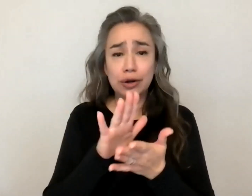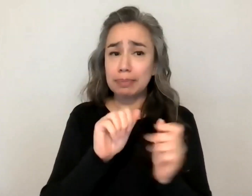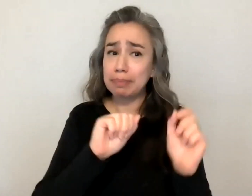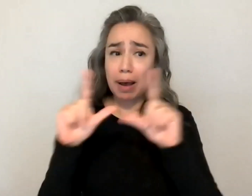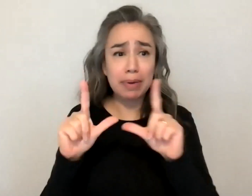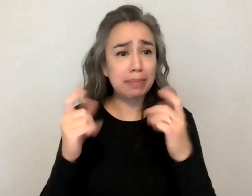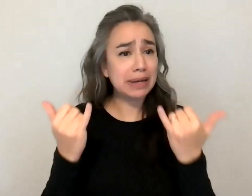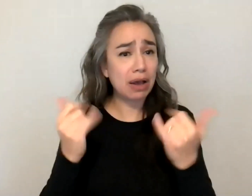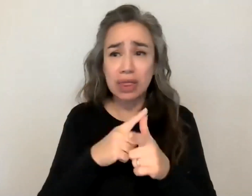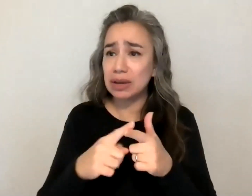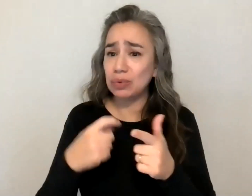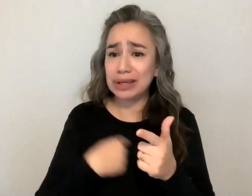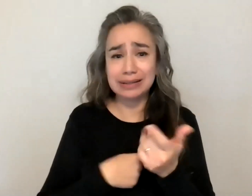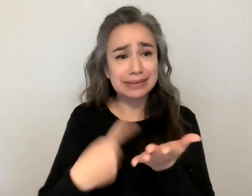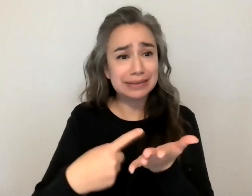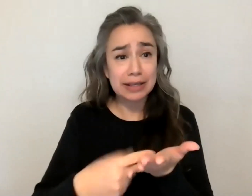from there.